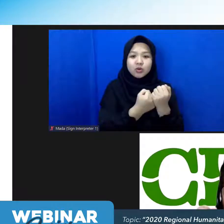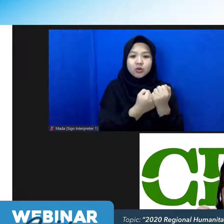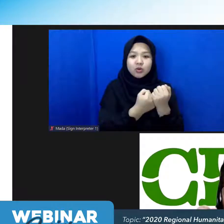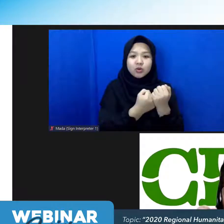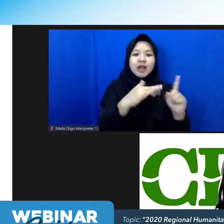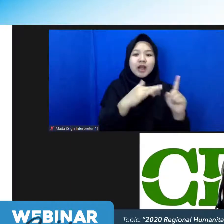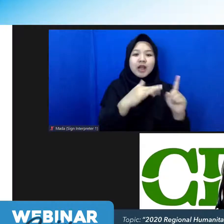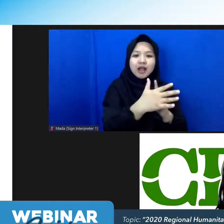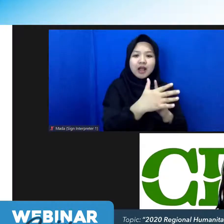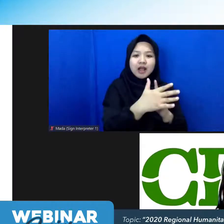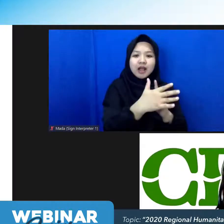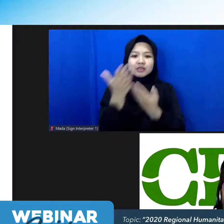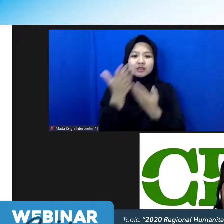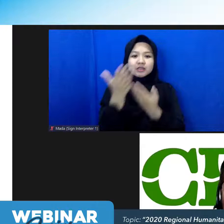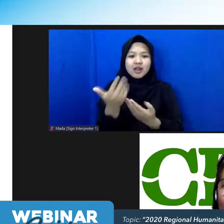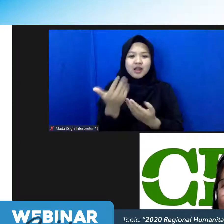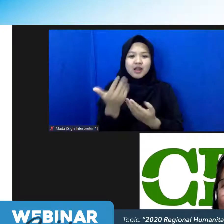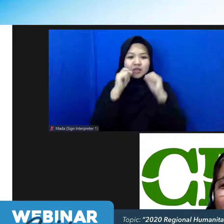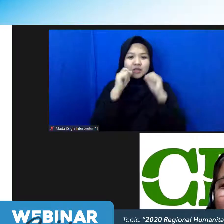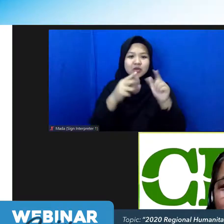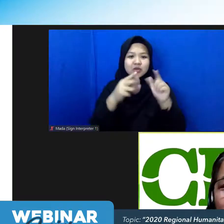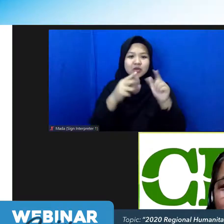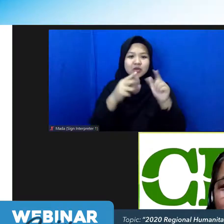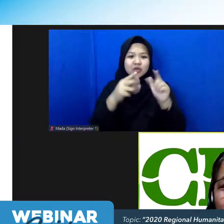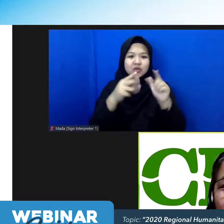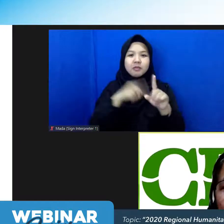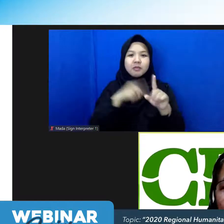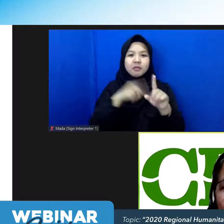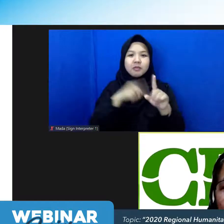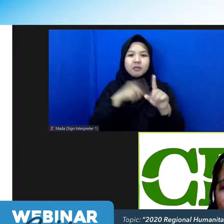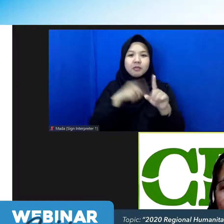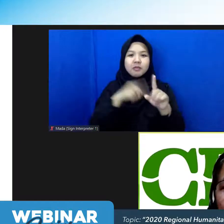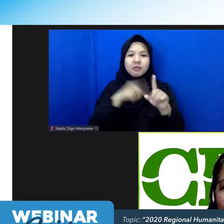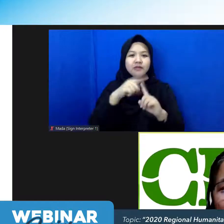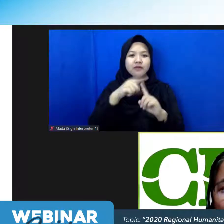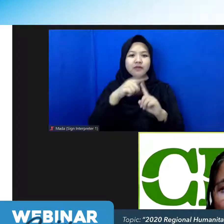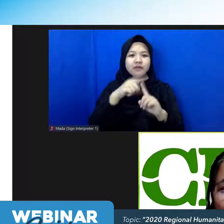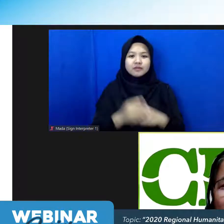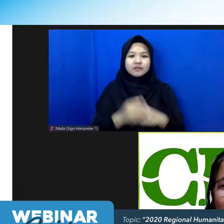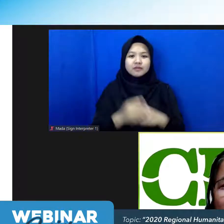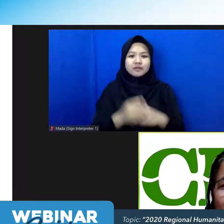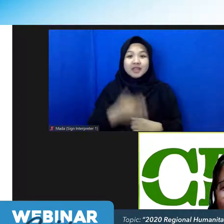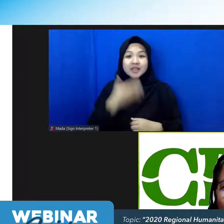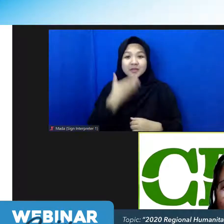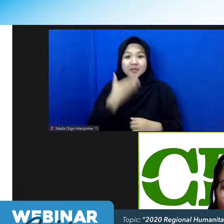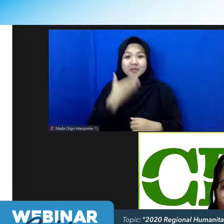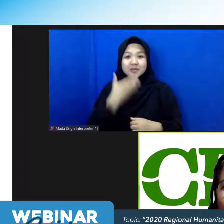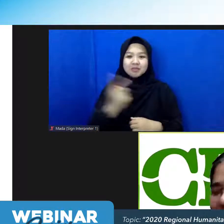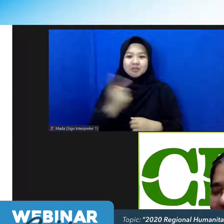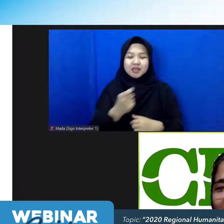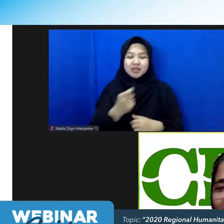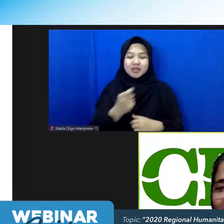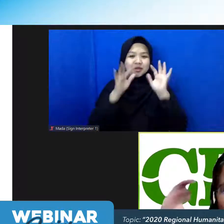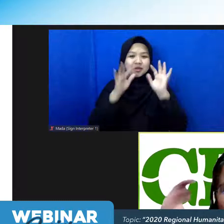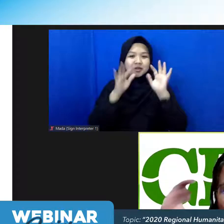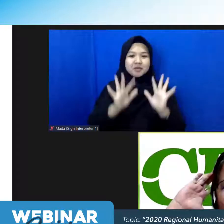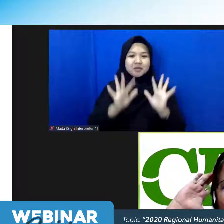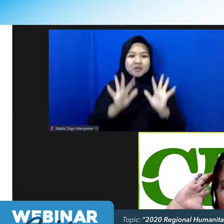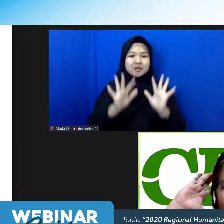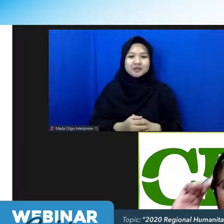So thanks, and over to you, Mentor. Yeah, thank you very much for that wonderful question.